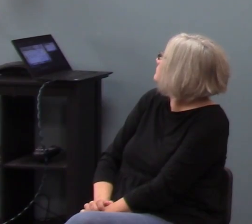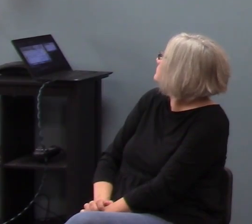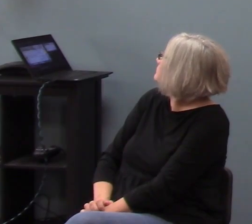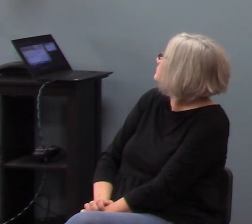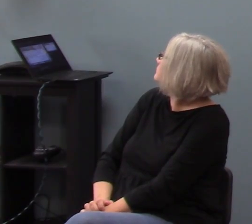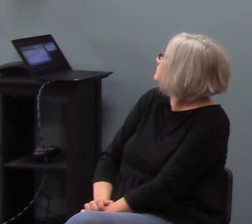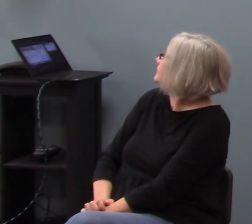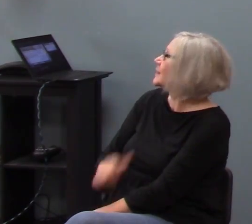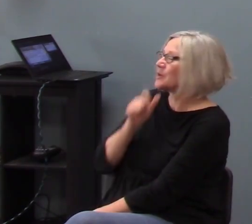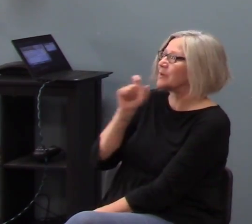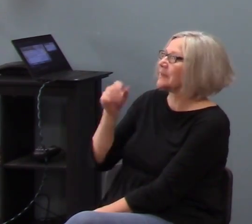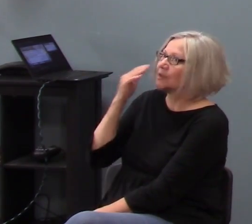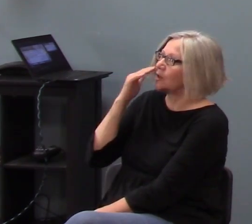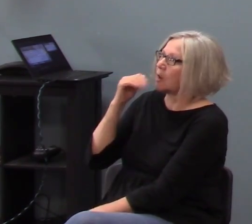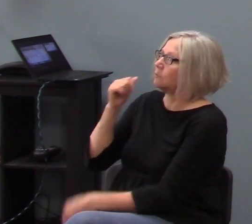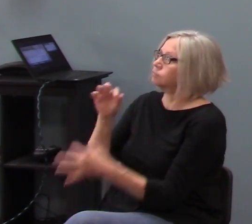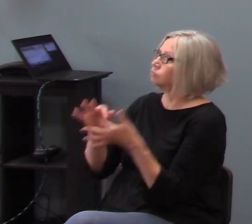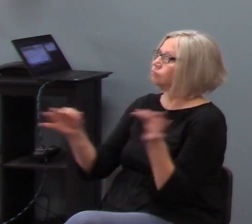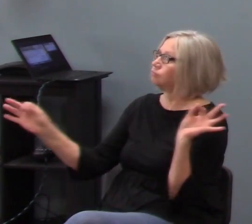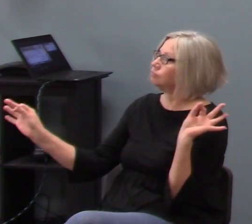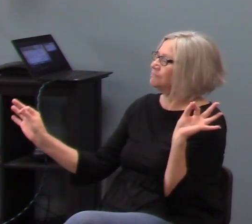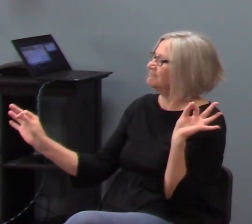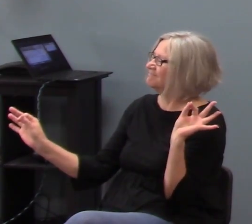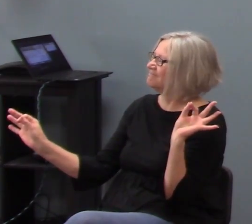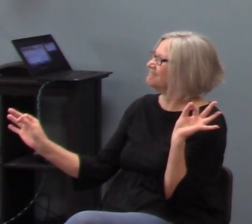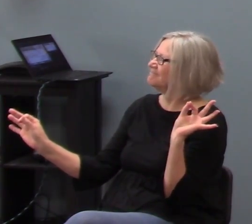You don't need to know the rest of those words.